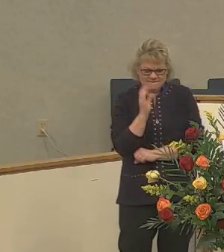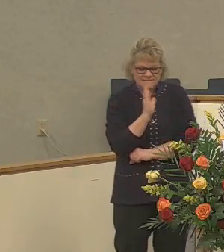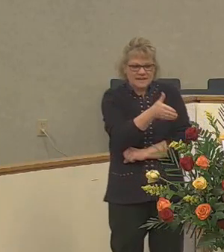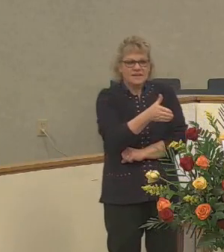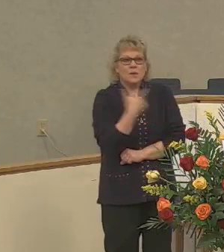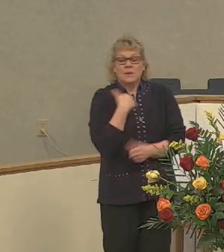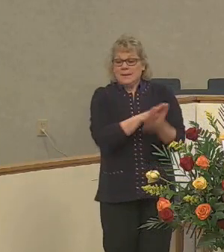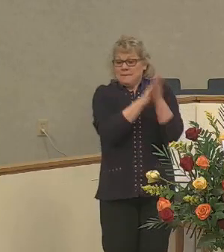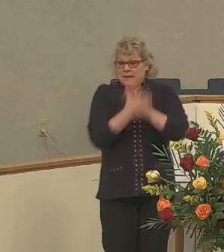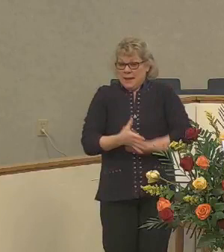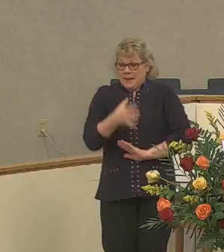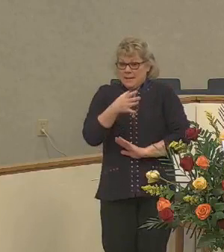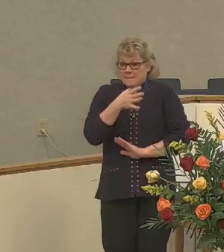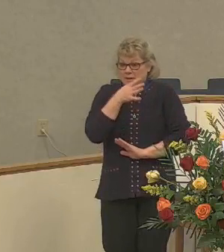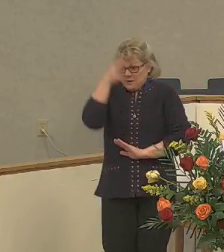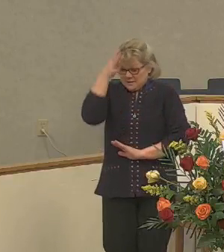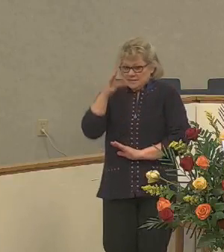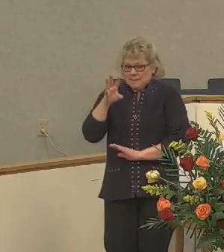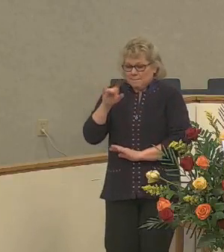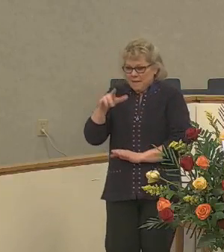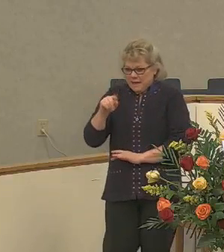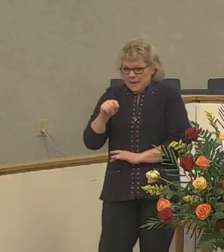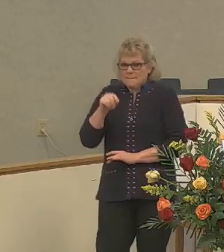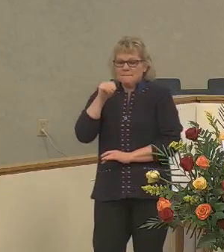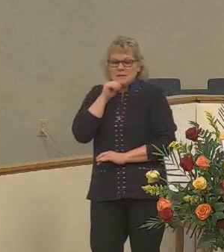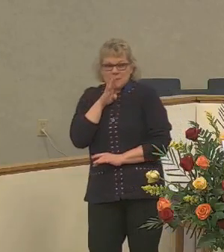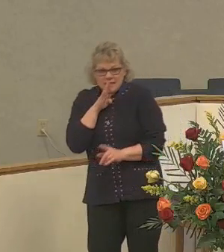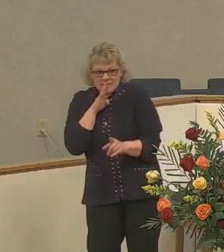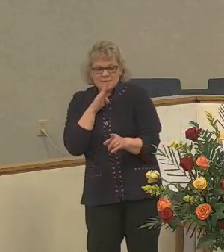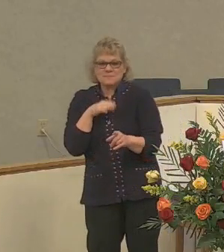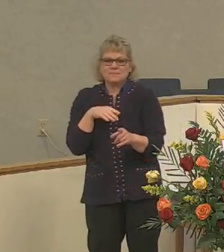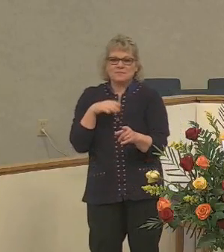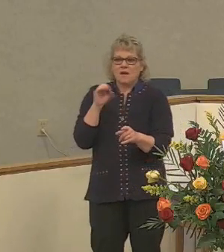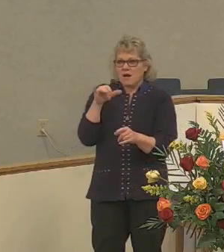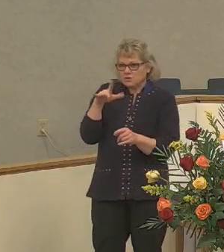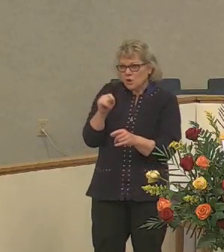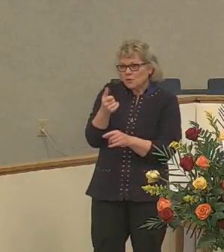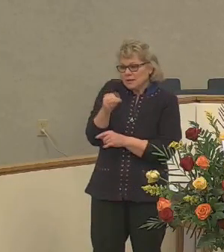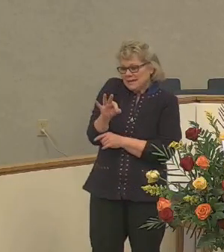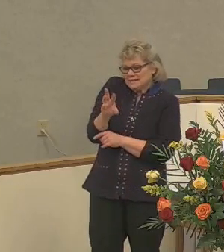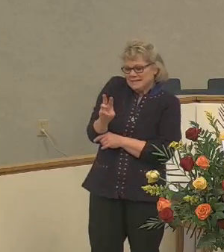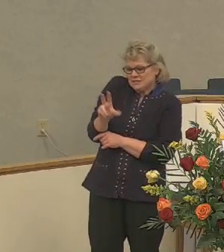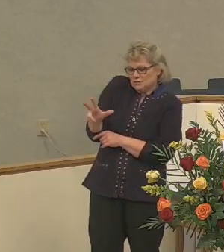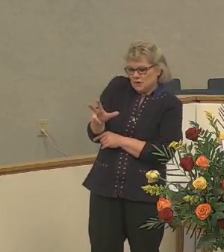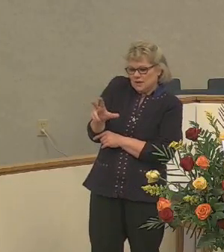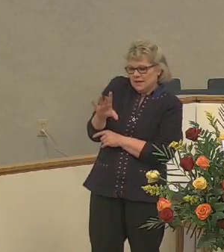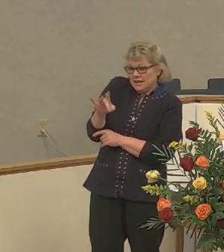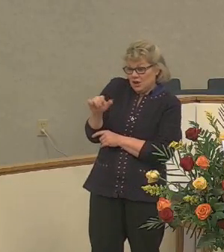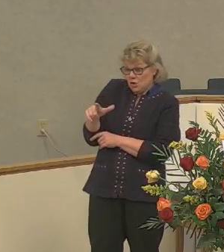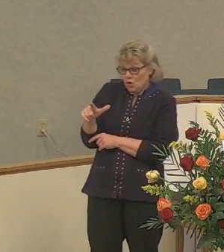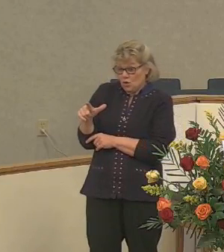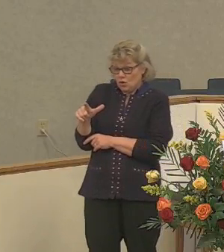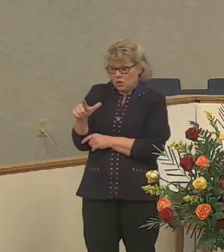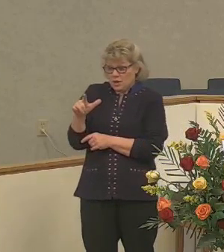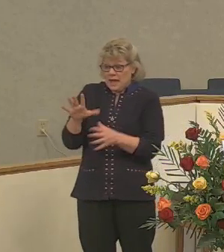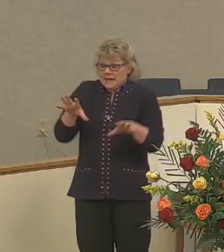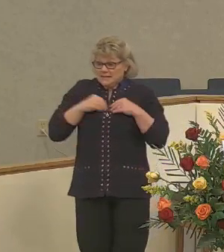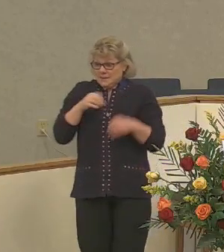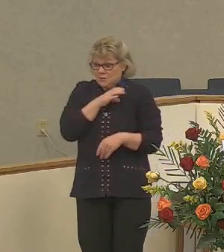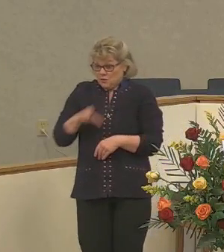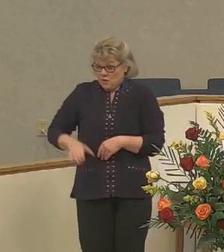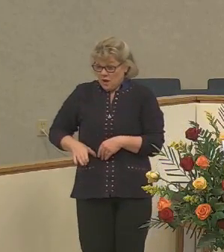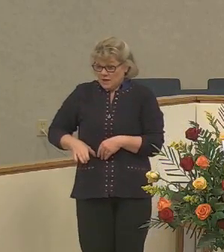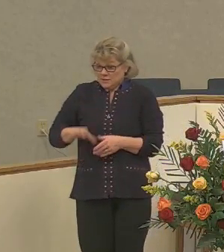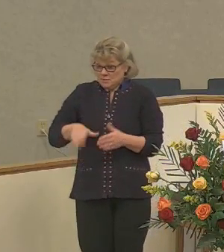became parents of Matt and Mary Beth. It was in October of 1963 when Carolyn and I were born again of the Spirit